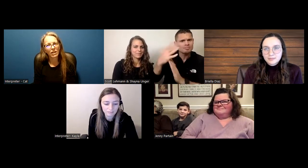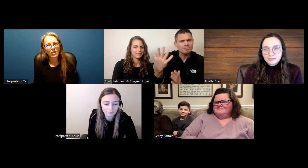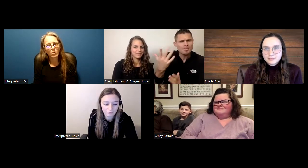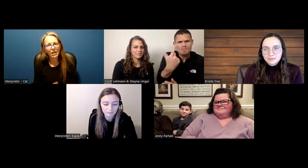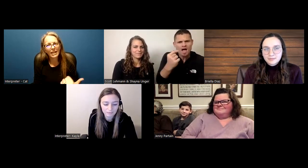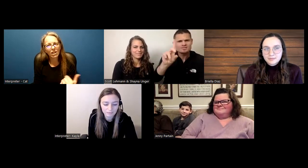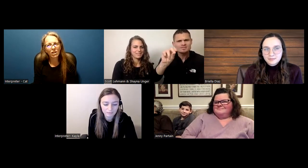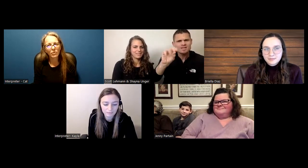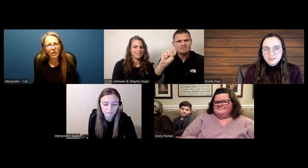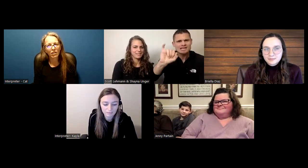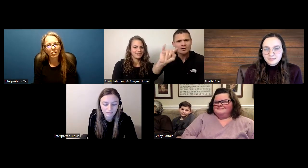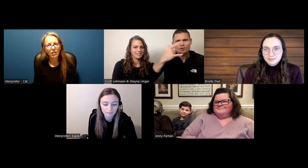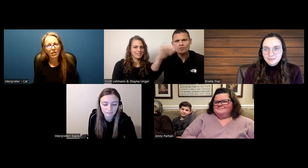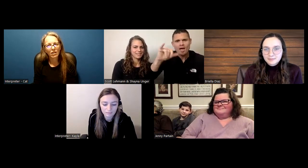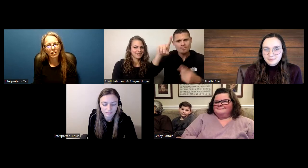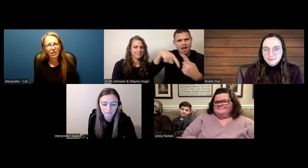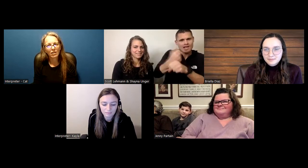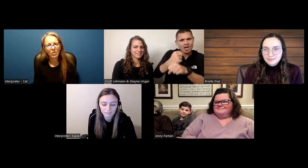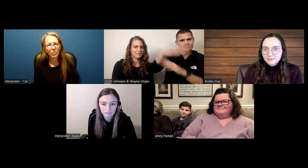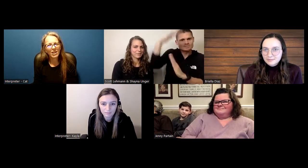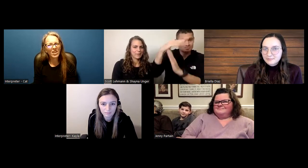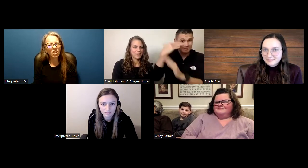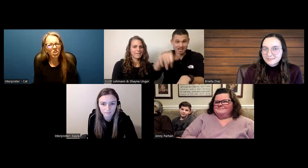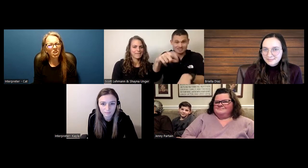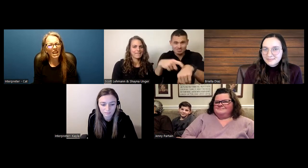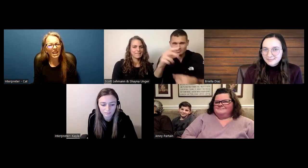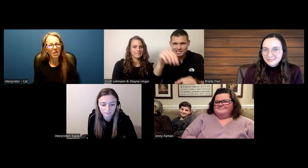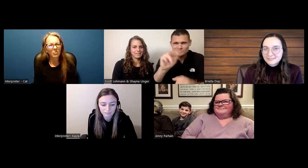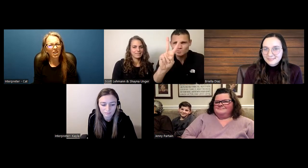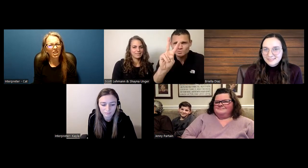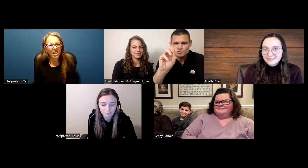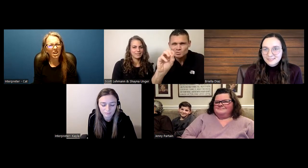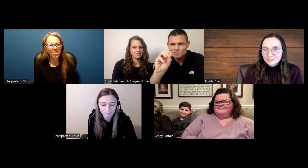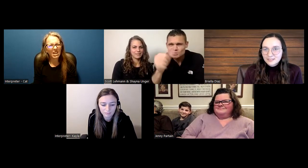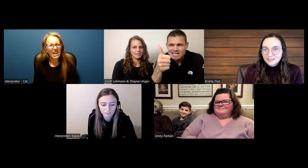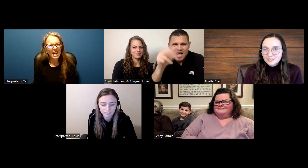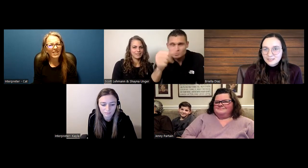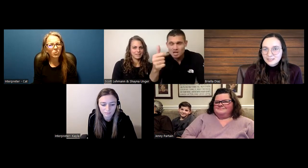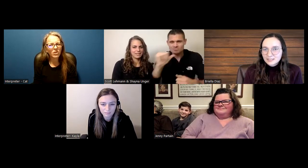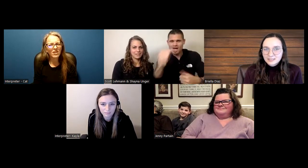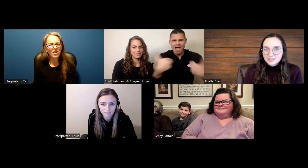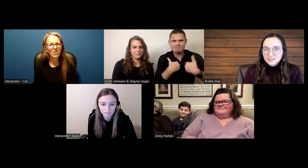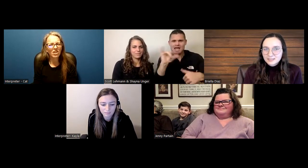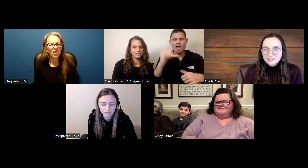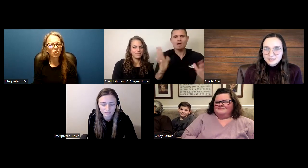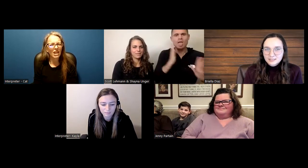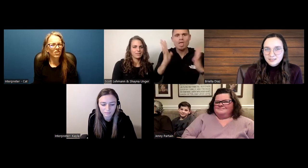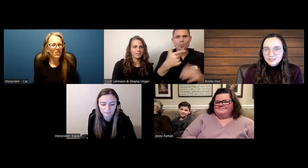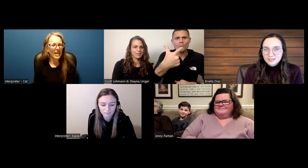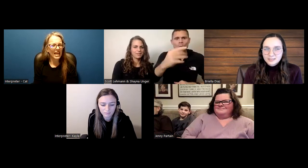pretty. Why don't I get on up there? What does it look like up there, you know? And this was